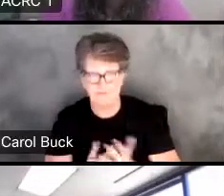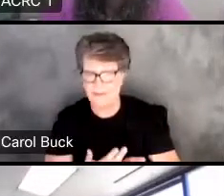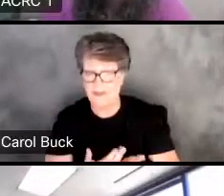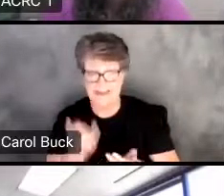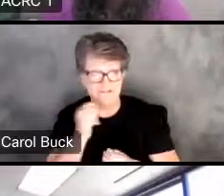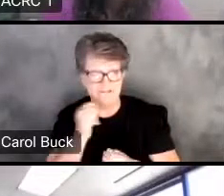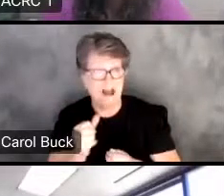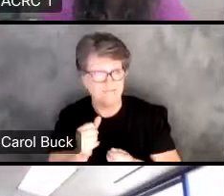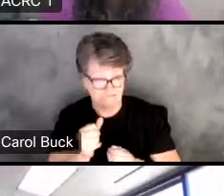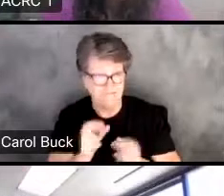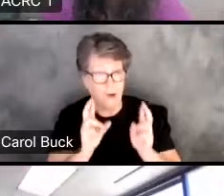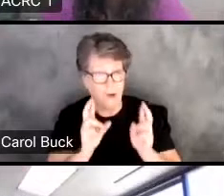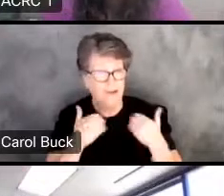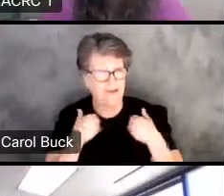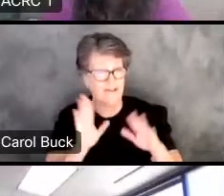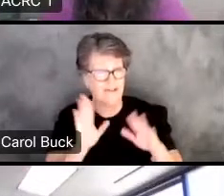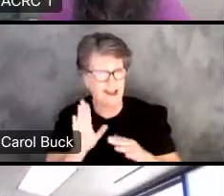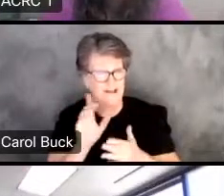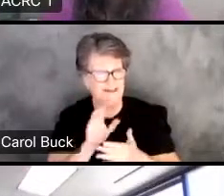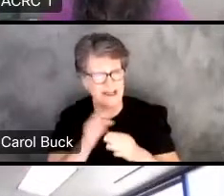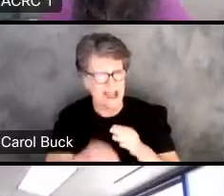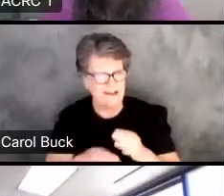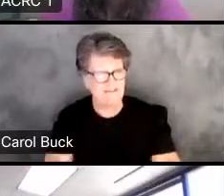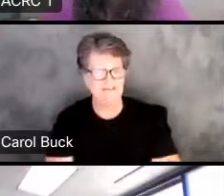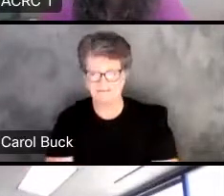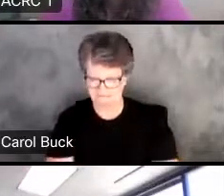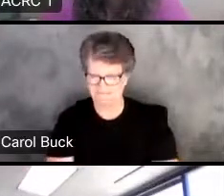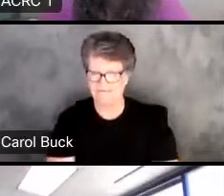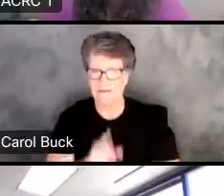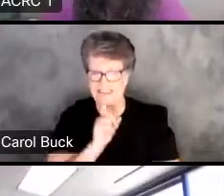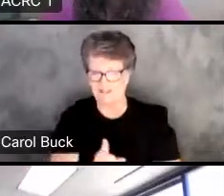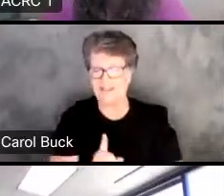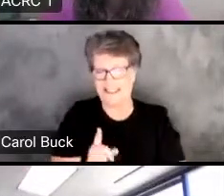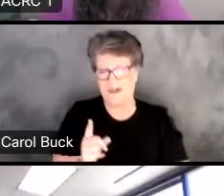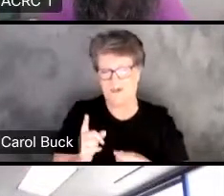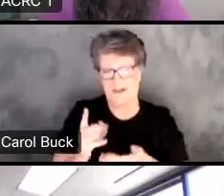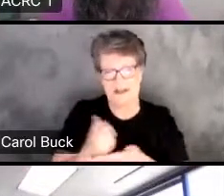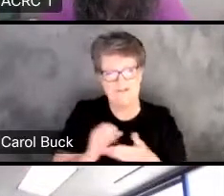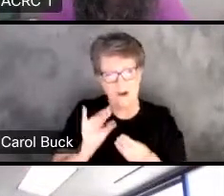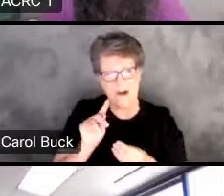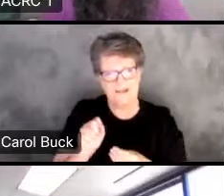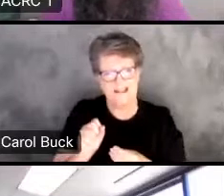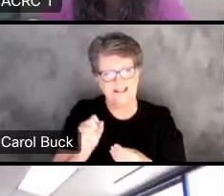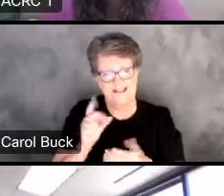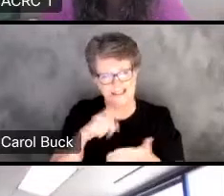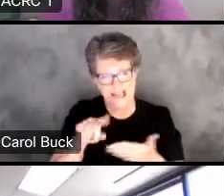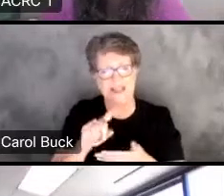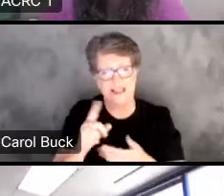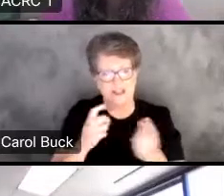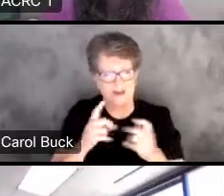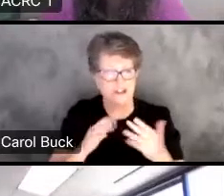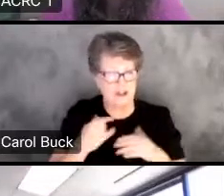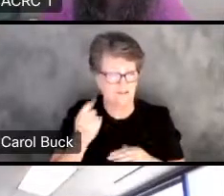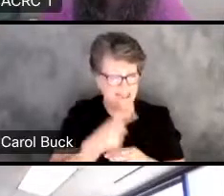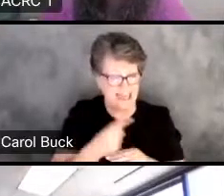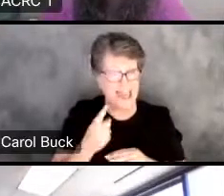Otherwise, we'll hope that you have a great weekend, and we'll definitely get some more updates for you guys regarding the questions you had here today from